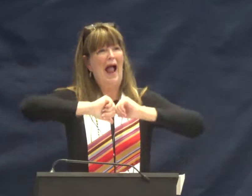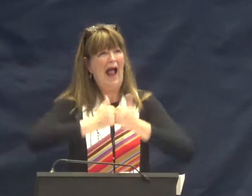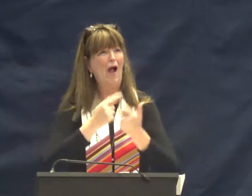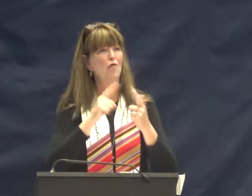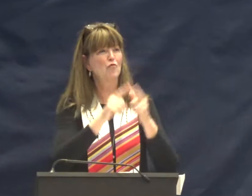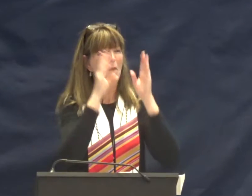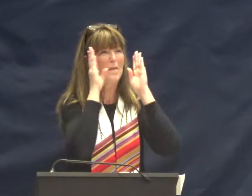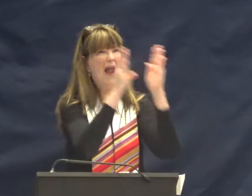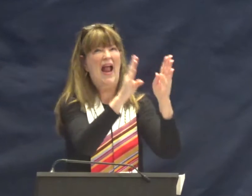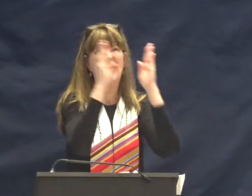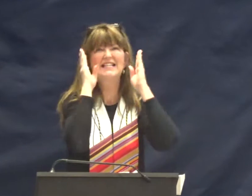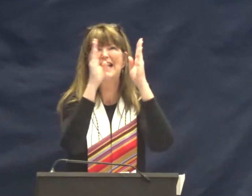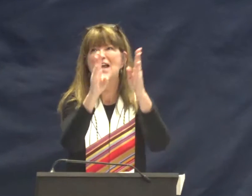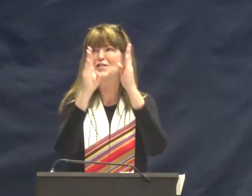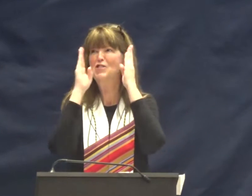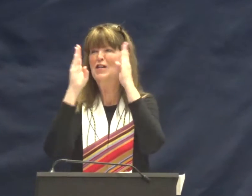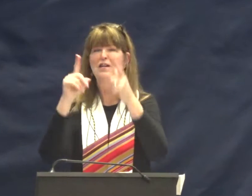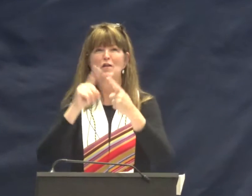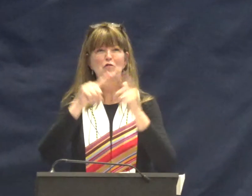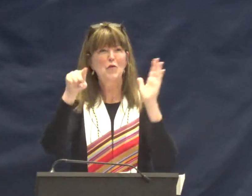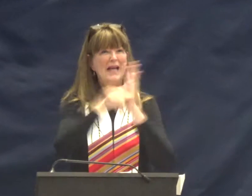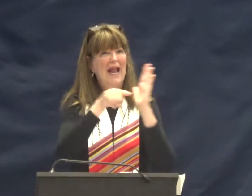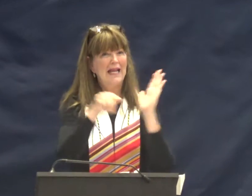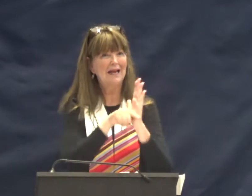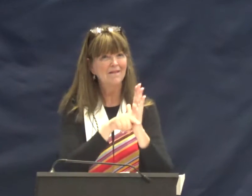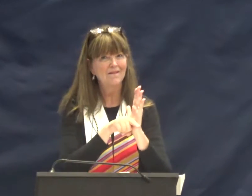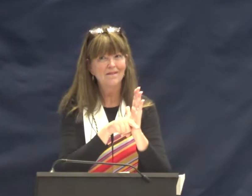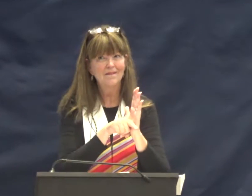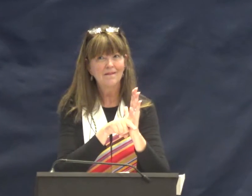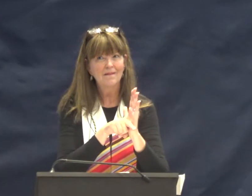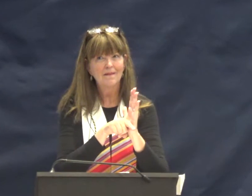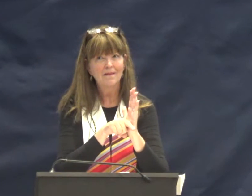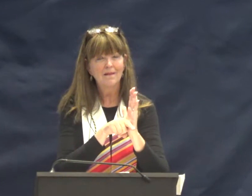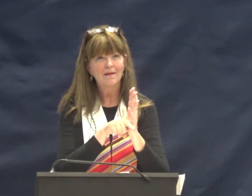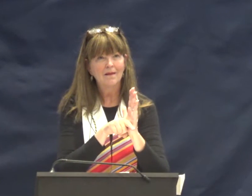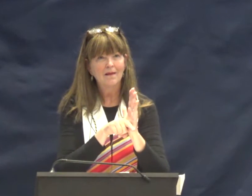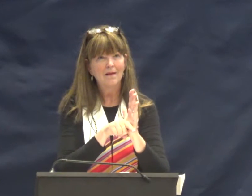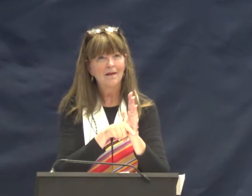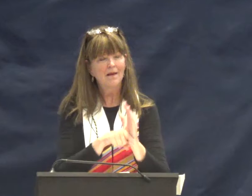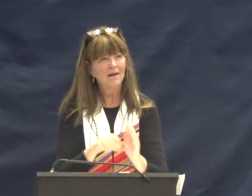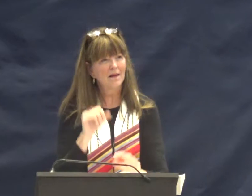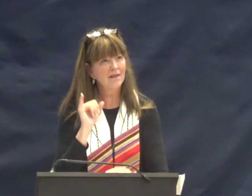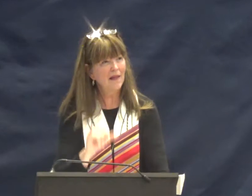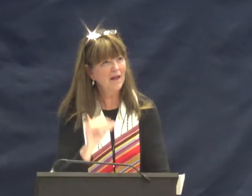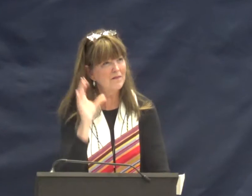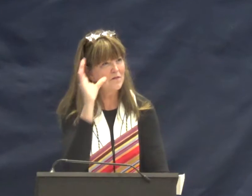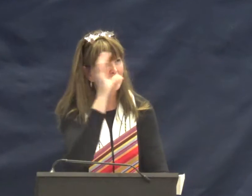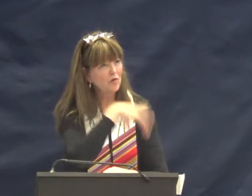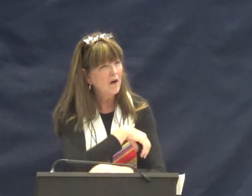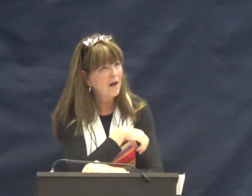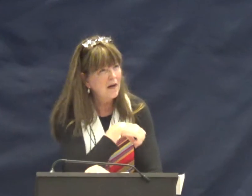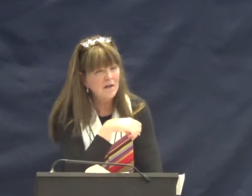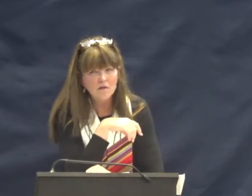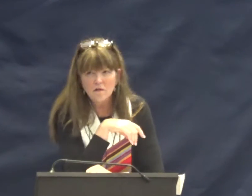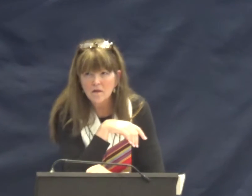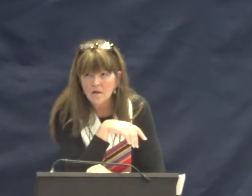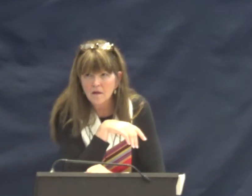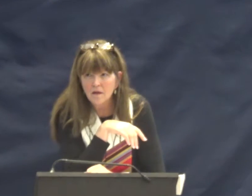would die earlier because they would not have learned how to pay attention to things that